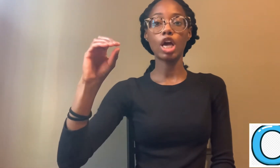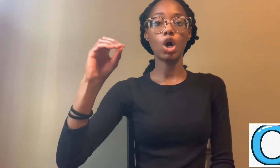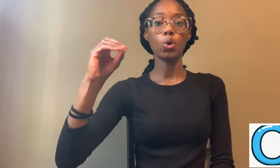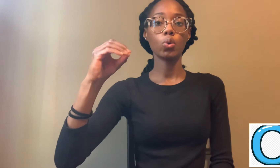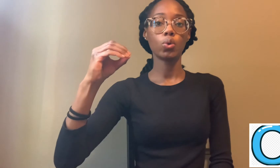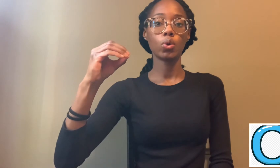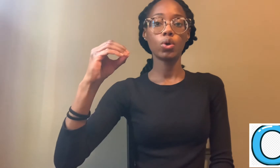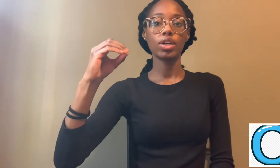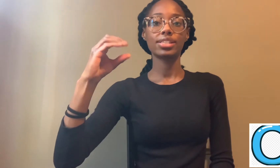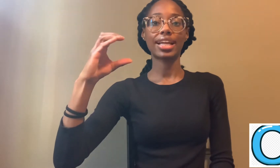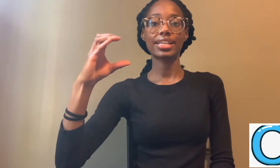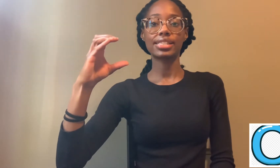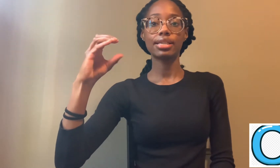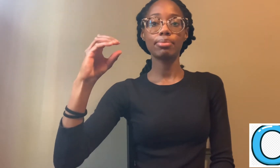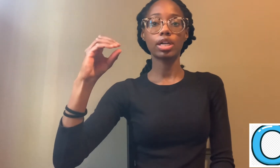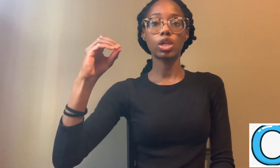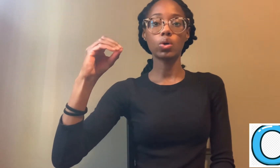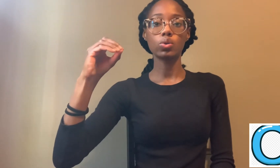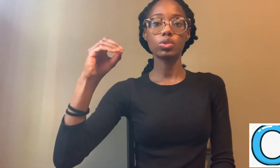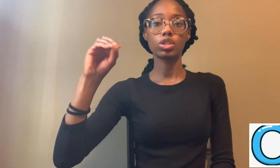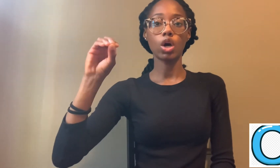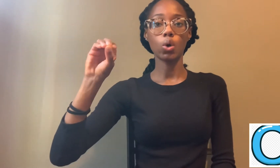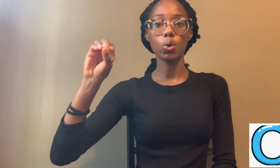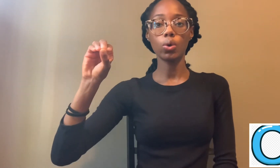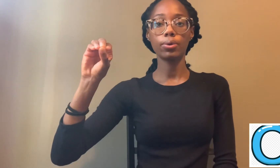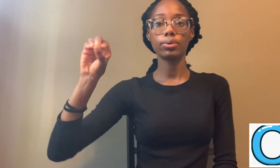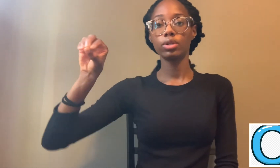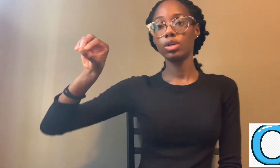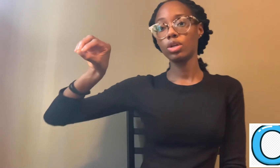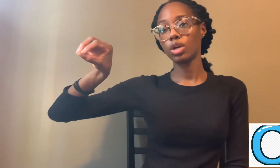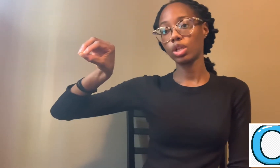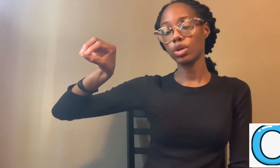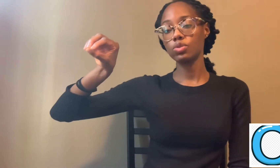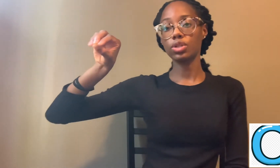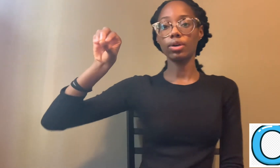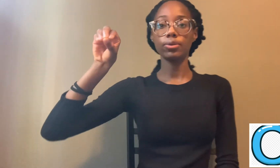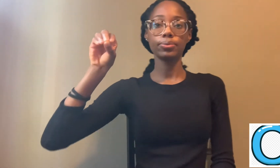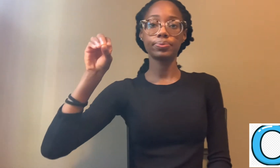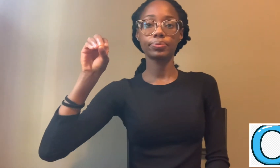O. It's like a C but closed. O. Closed O.